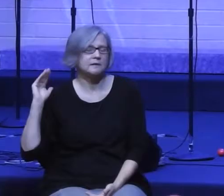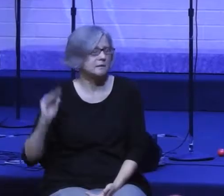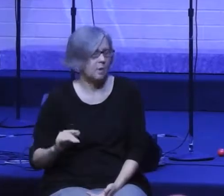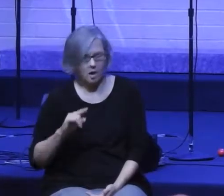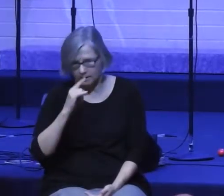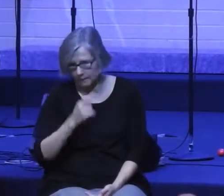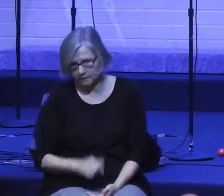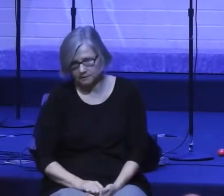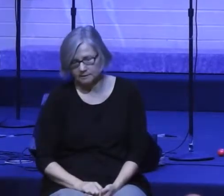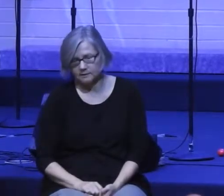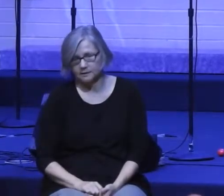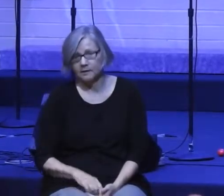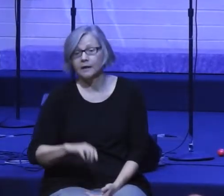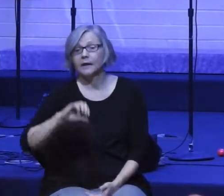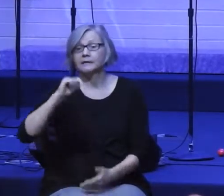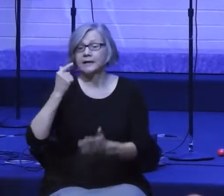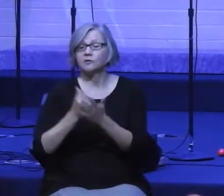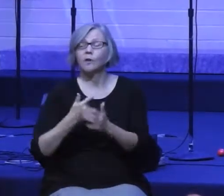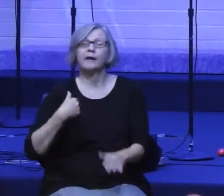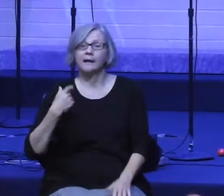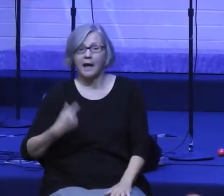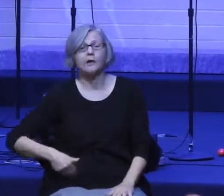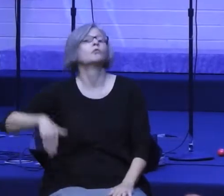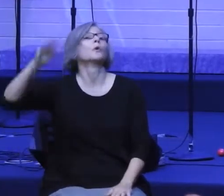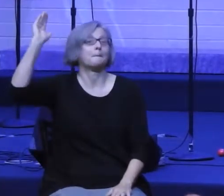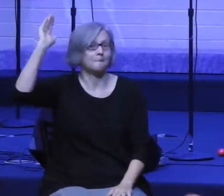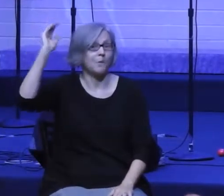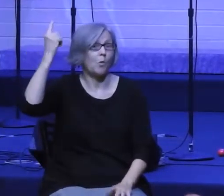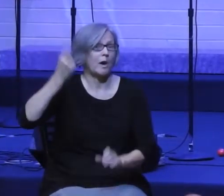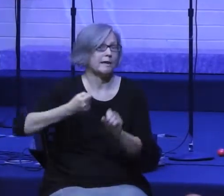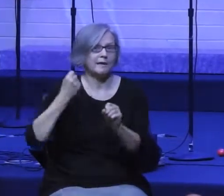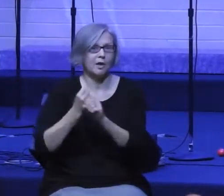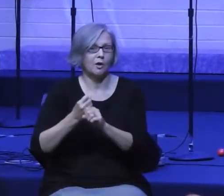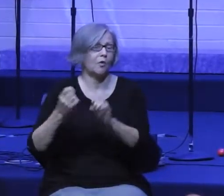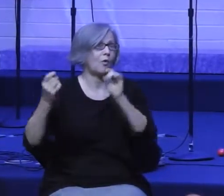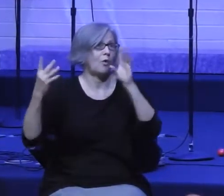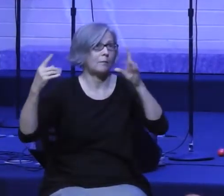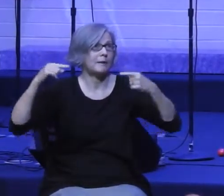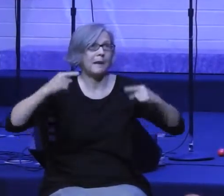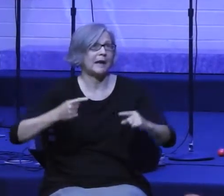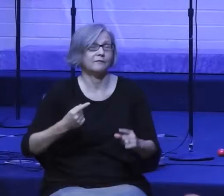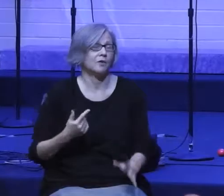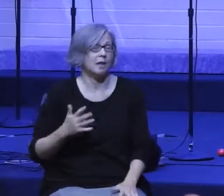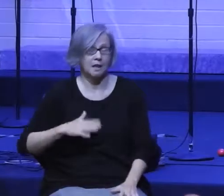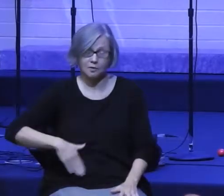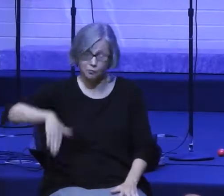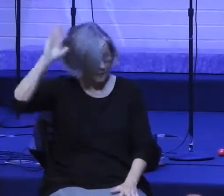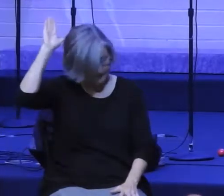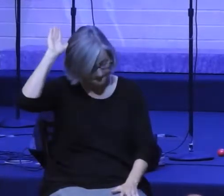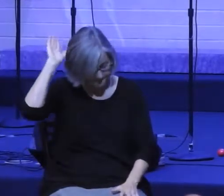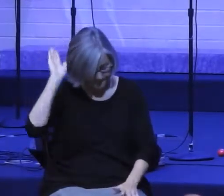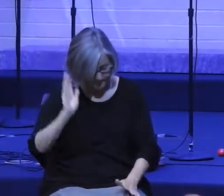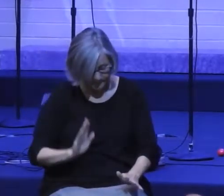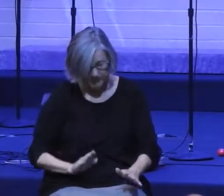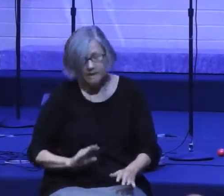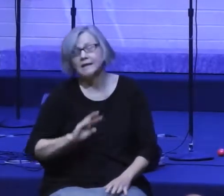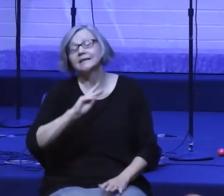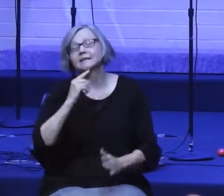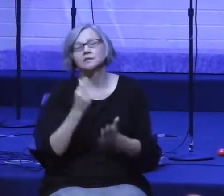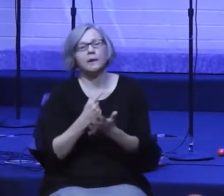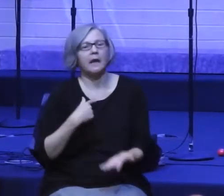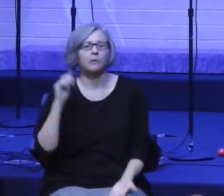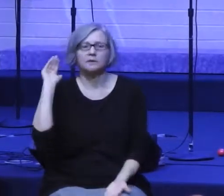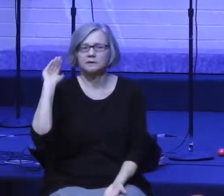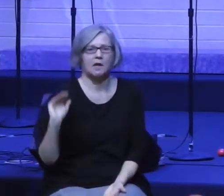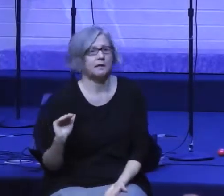hockey. Now, I went to hockey tryouts. Full disclosure, when I was in sixth grade, I was